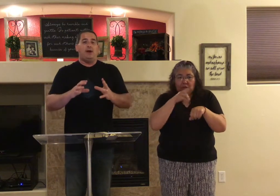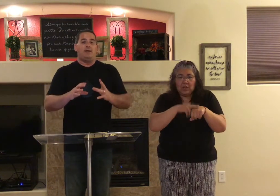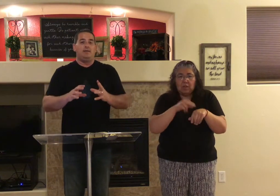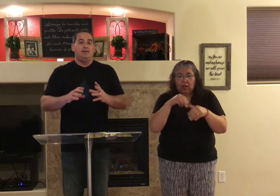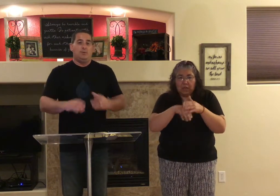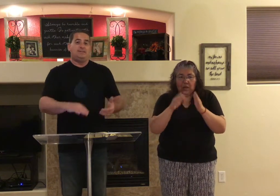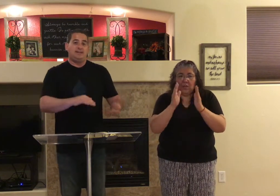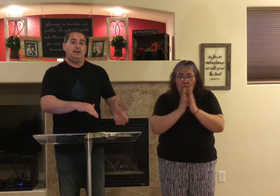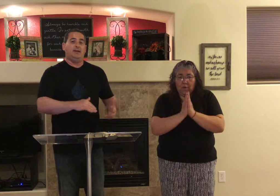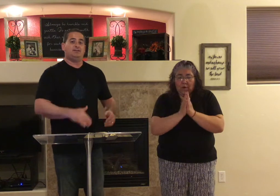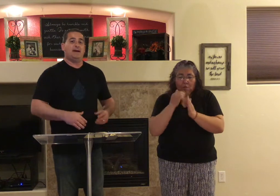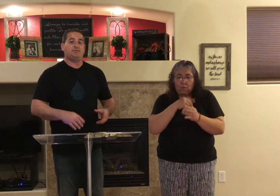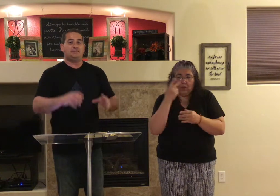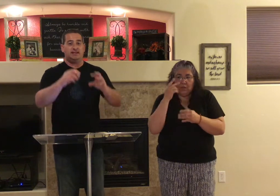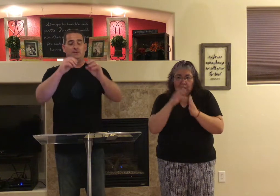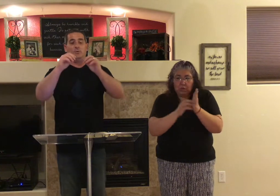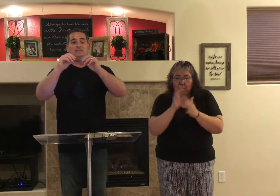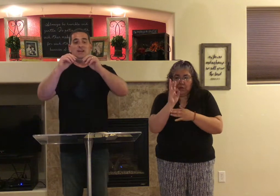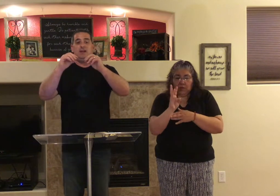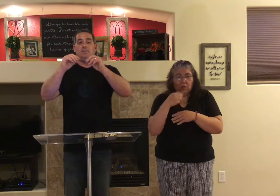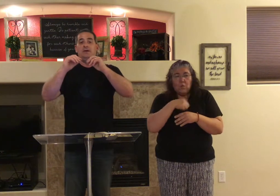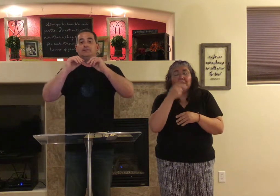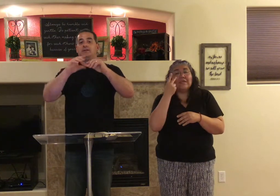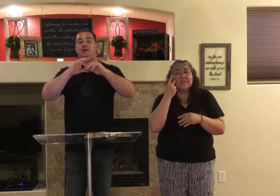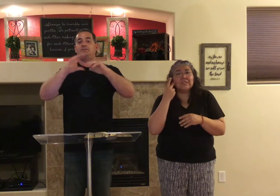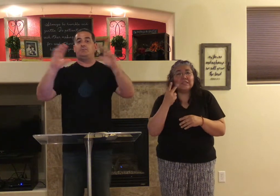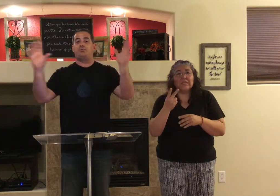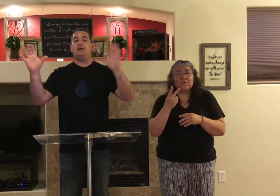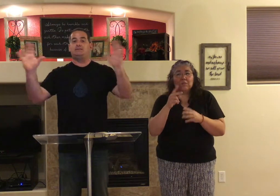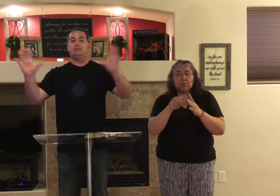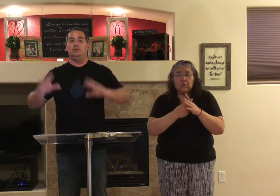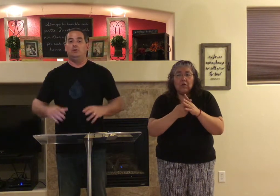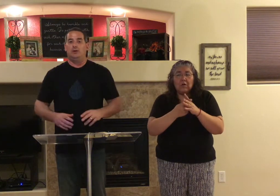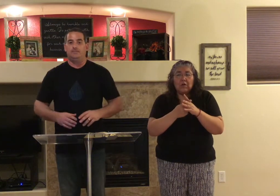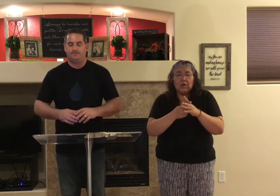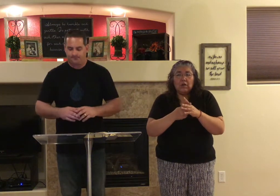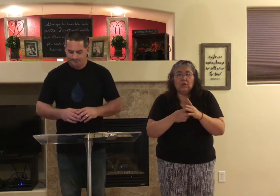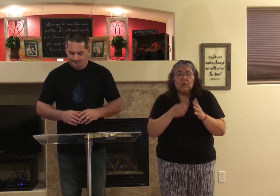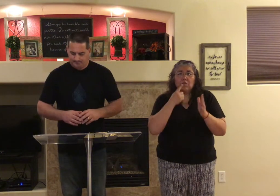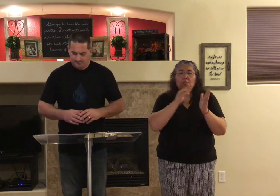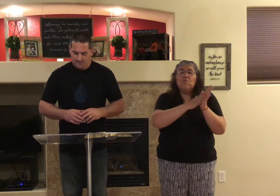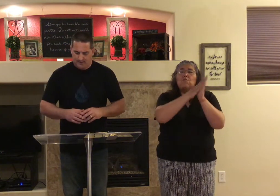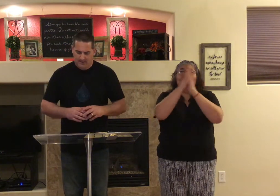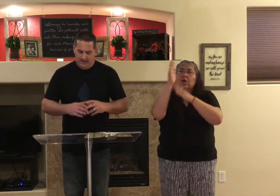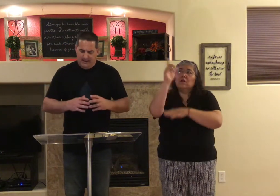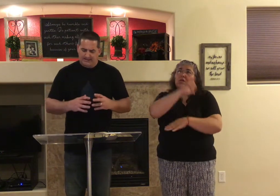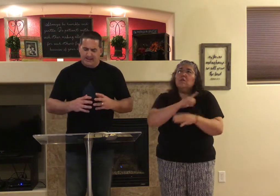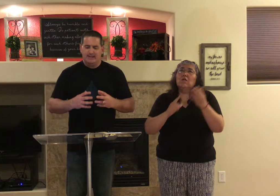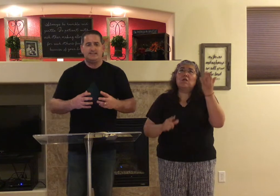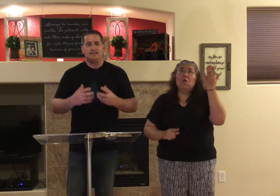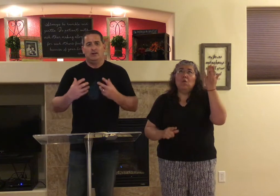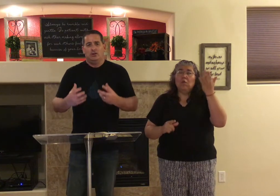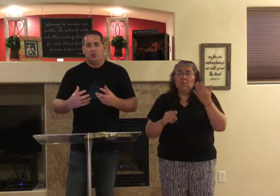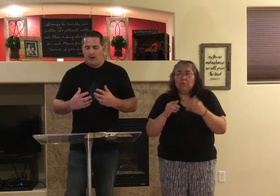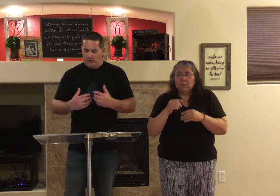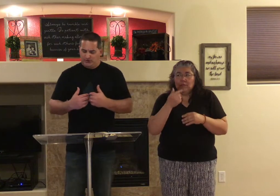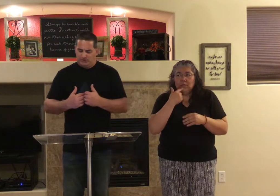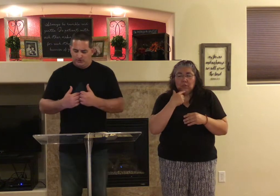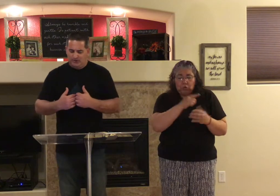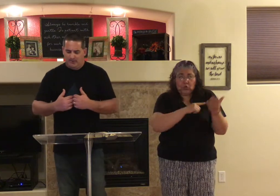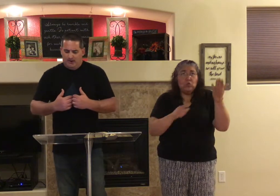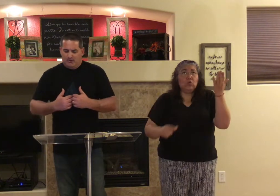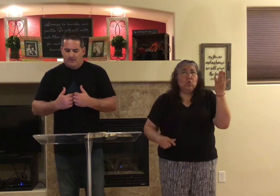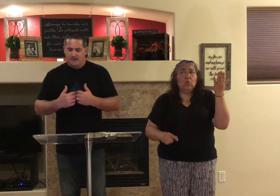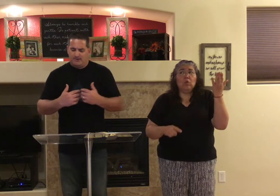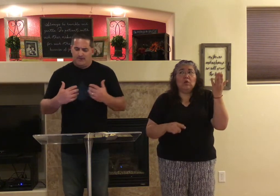his prayer, we see in chapter 6, we see him starting to praise the Lord. And then he says, Lord, I want